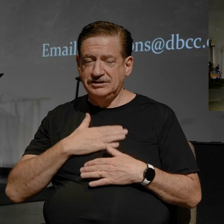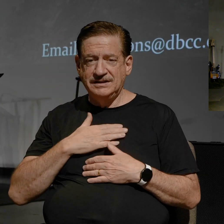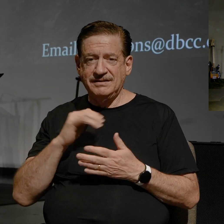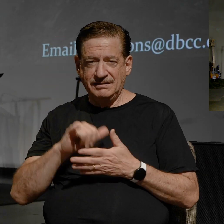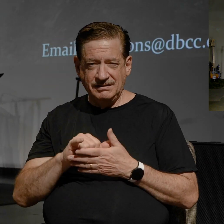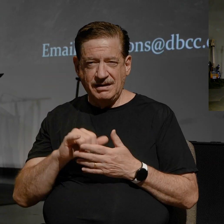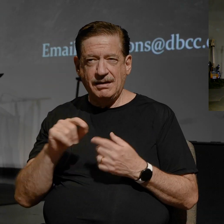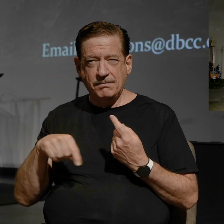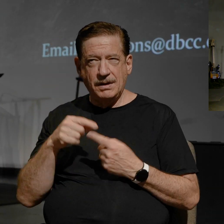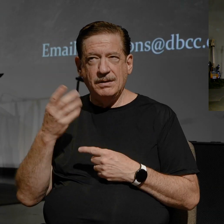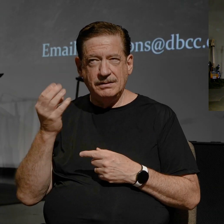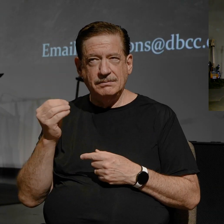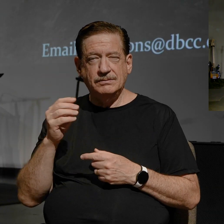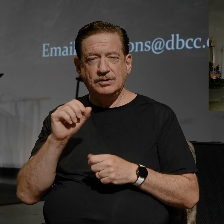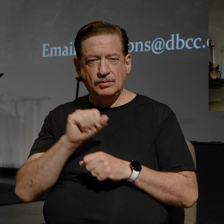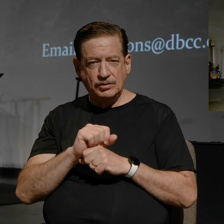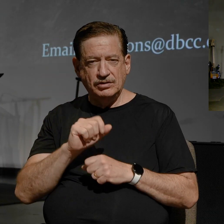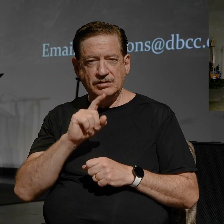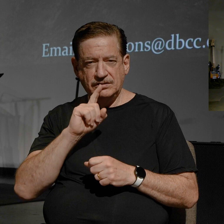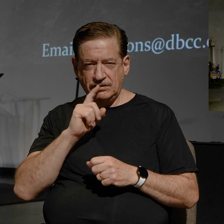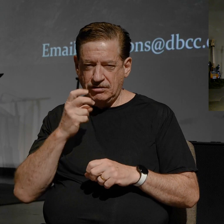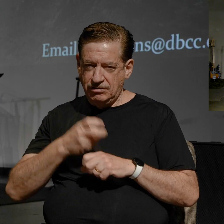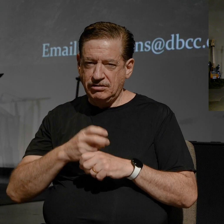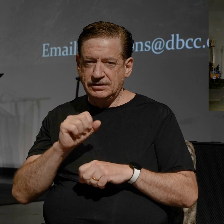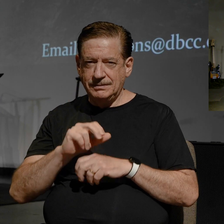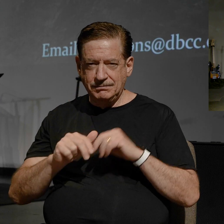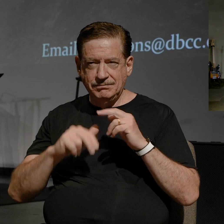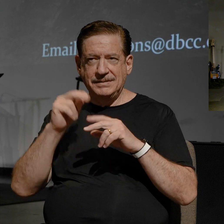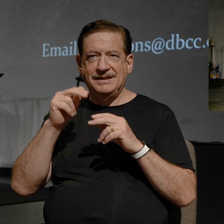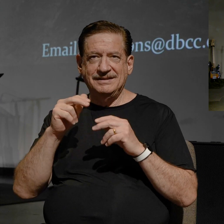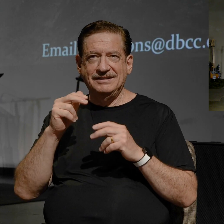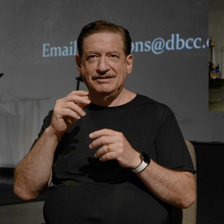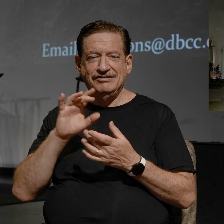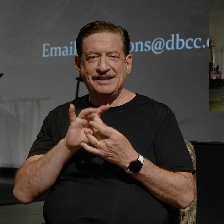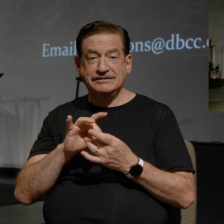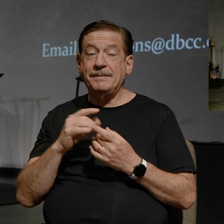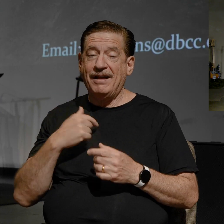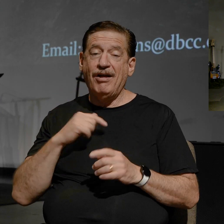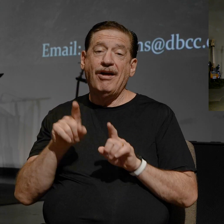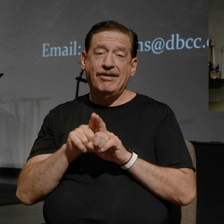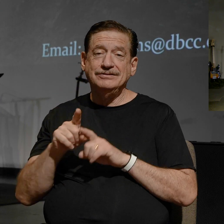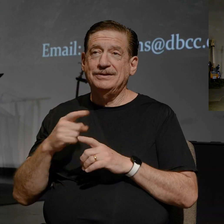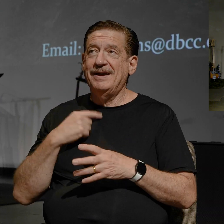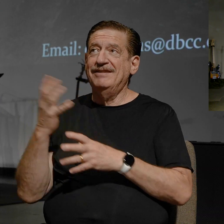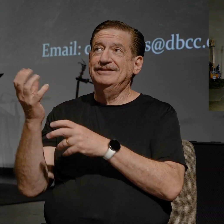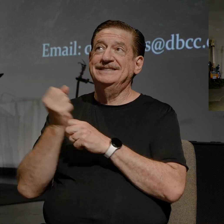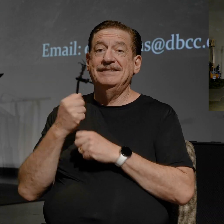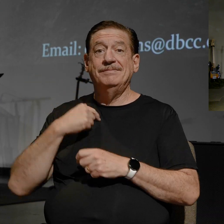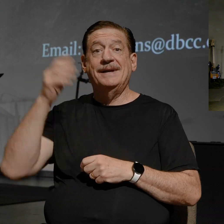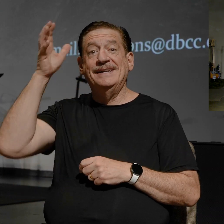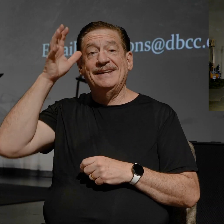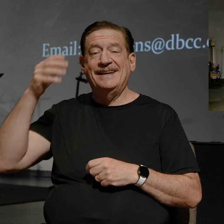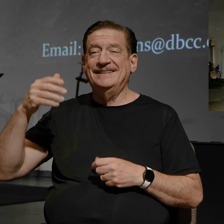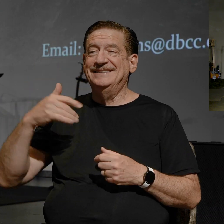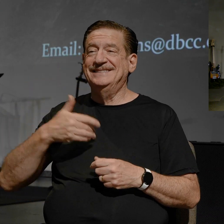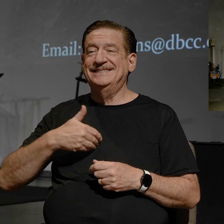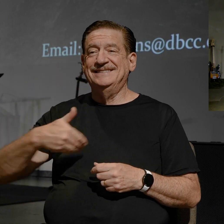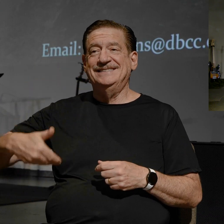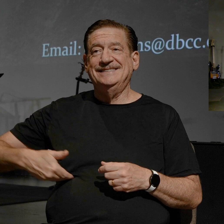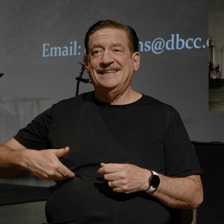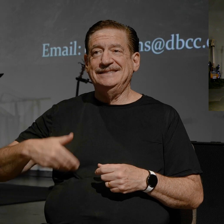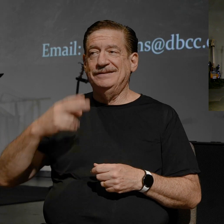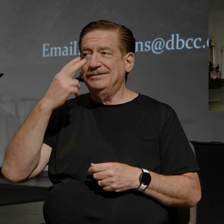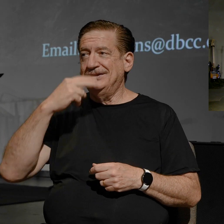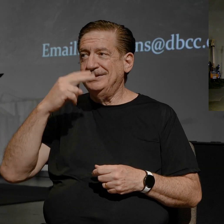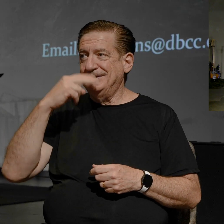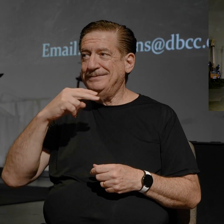good relationships. I also got my sense of humor from my dad. And just to give you an idea of what that was like growing